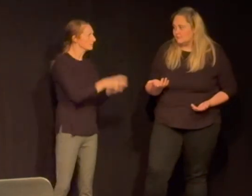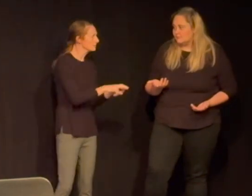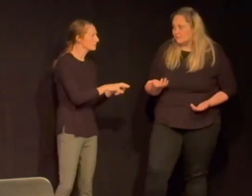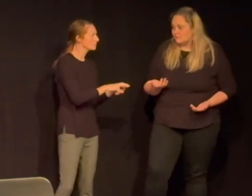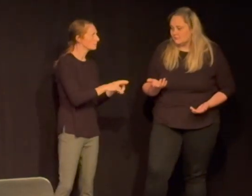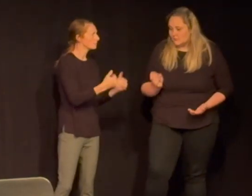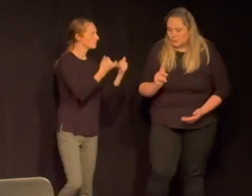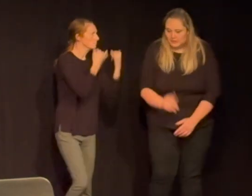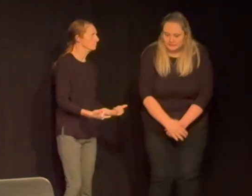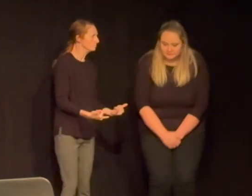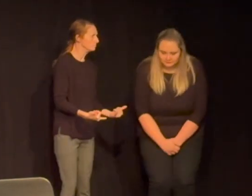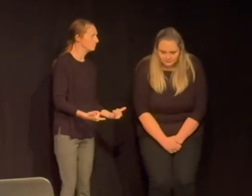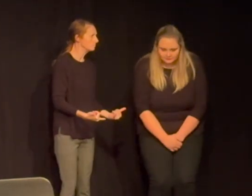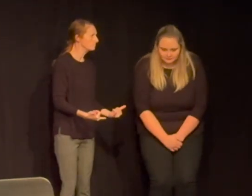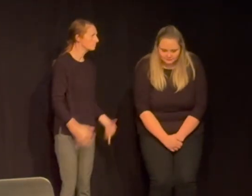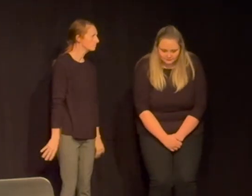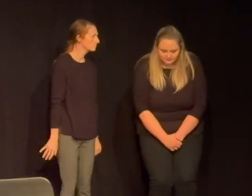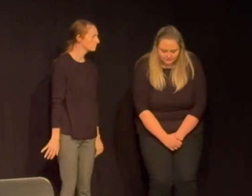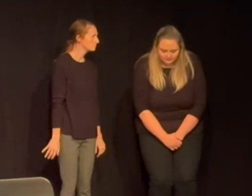Okay.